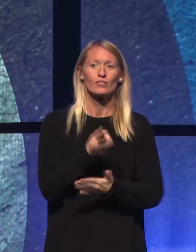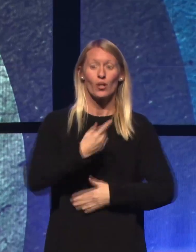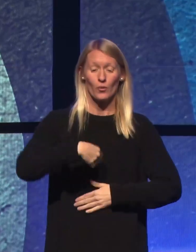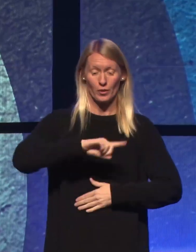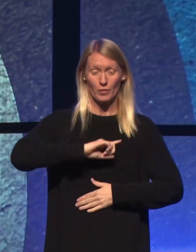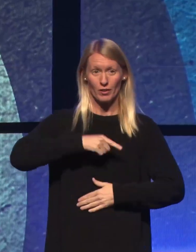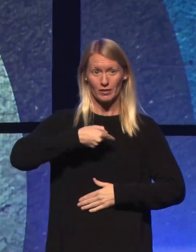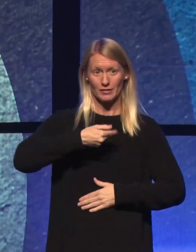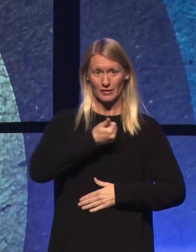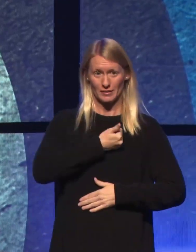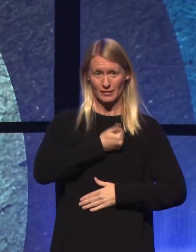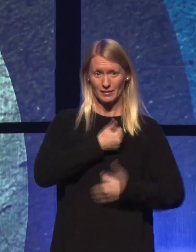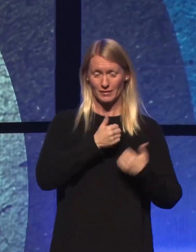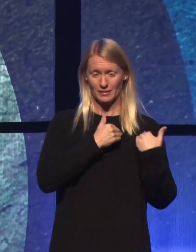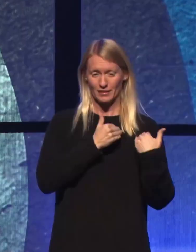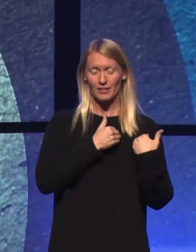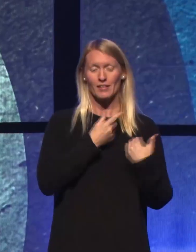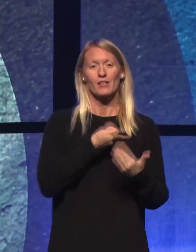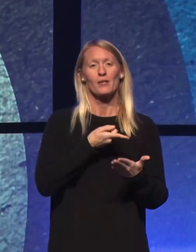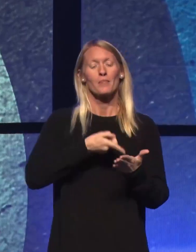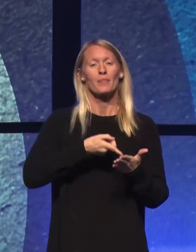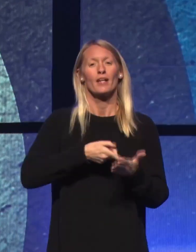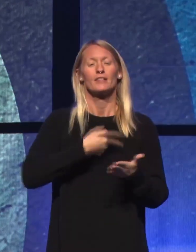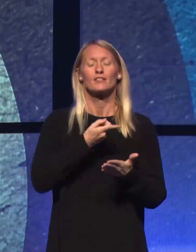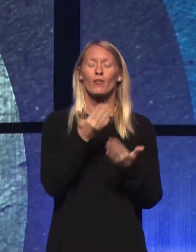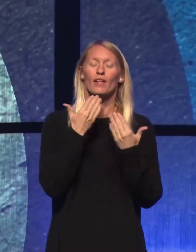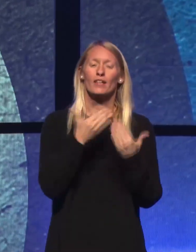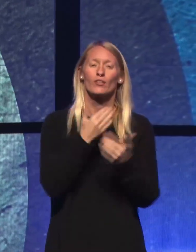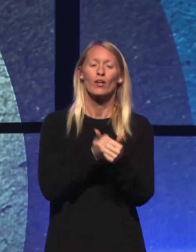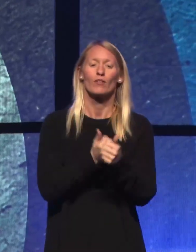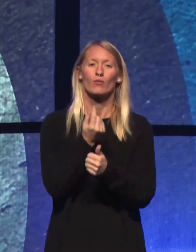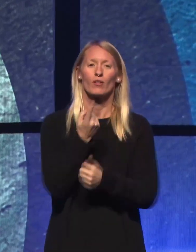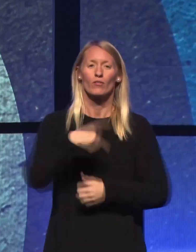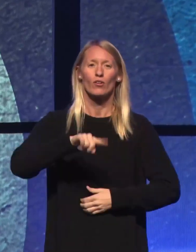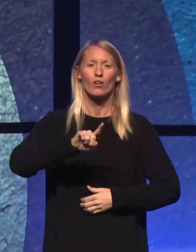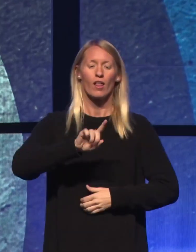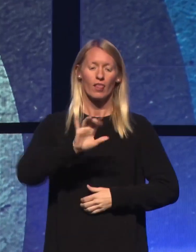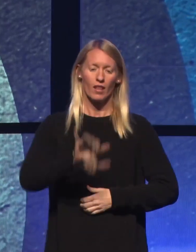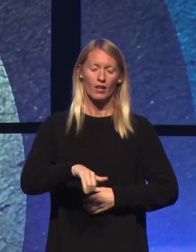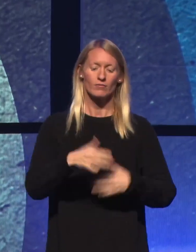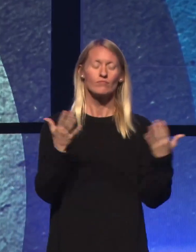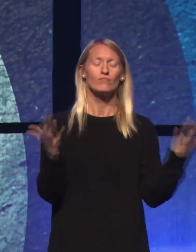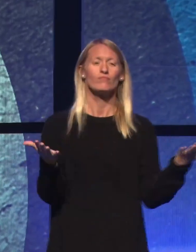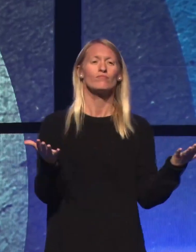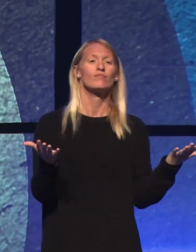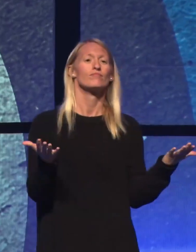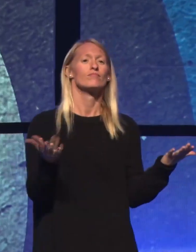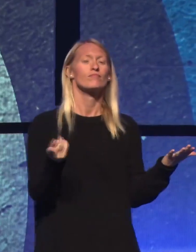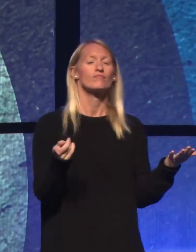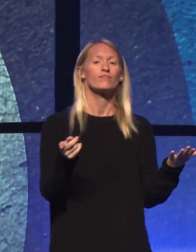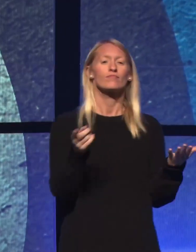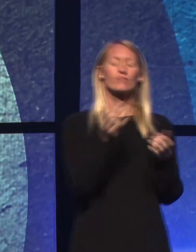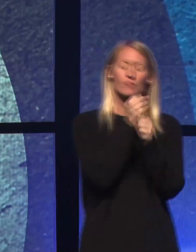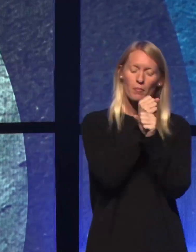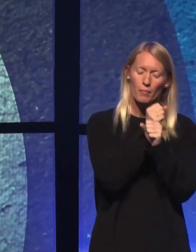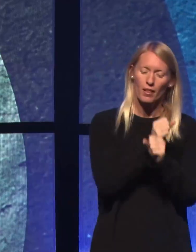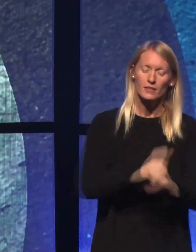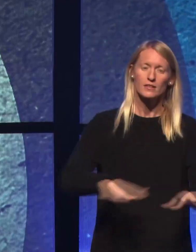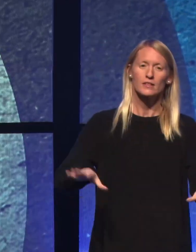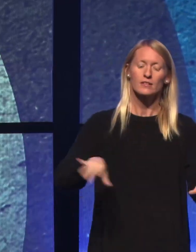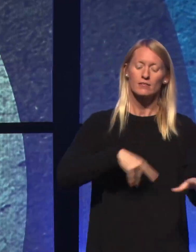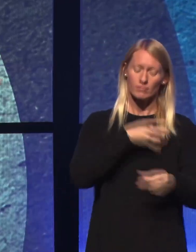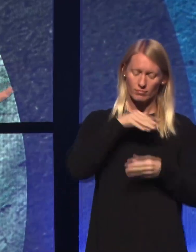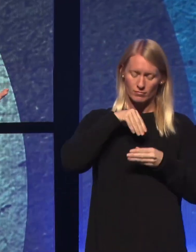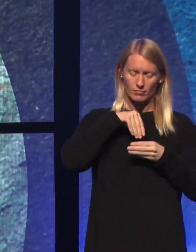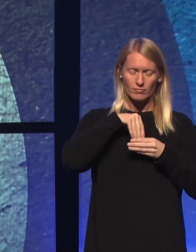water heater. So thank you, everyone, for that. All right, so our blessing today, if you want to raise your arms to receive this into your innermost being,